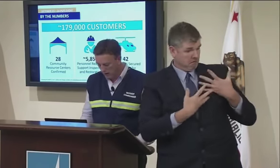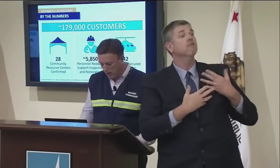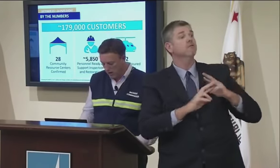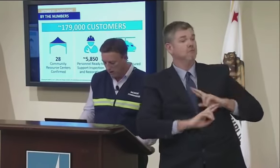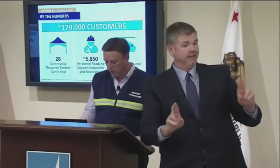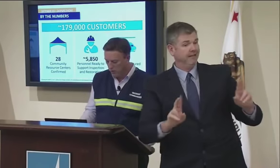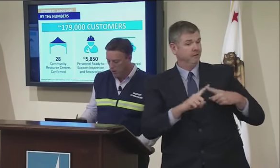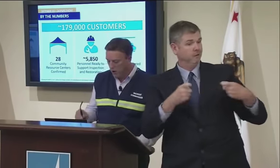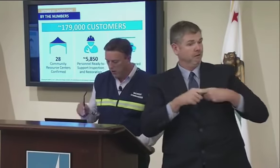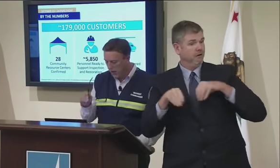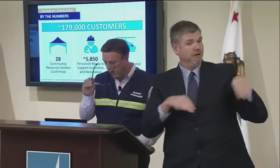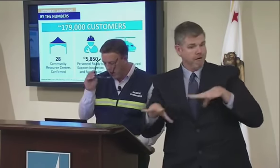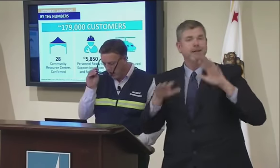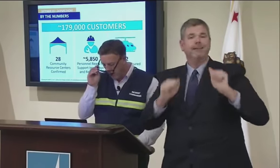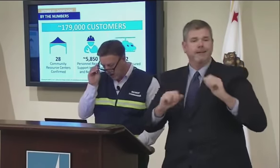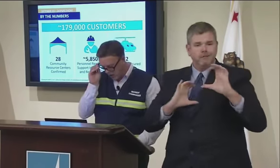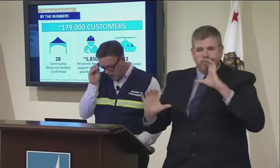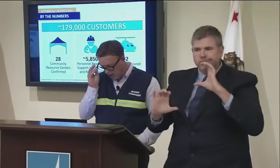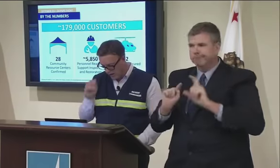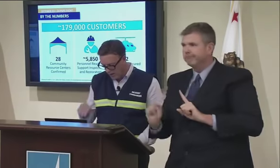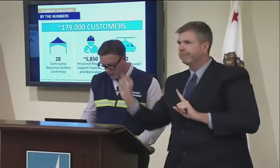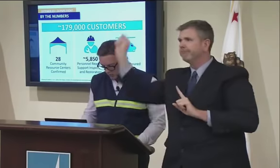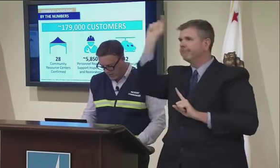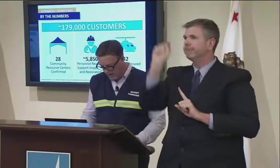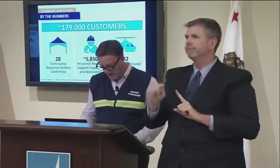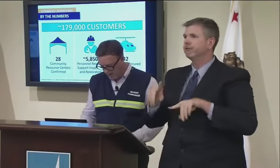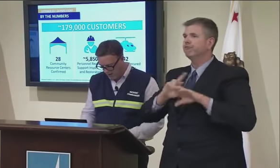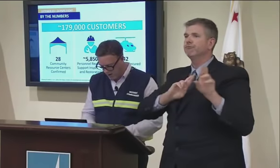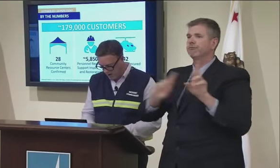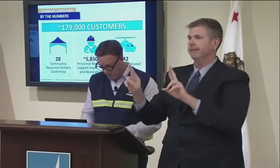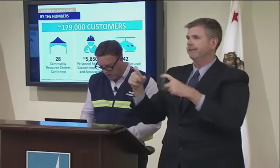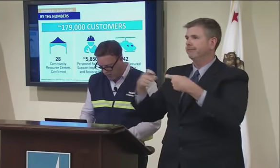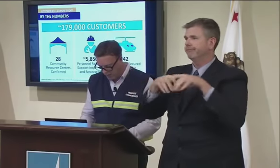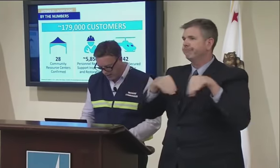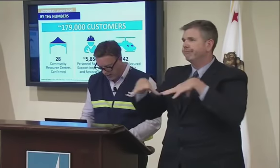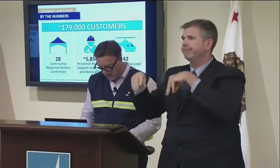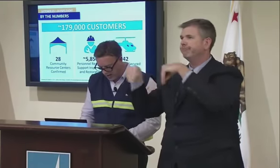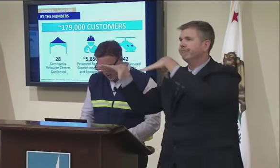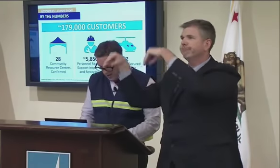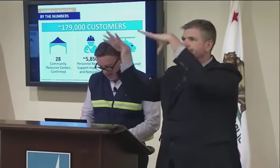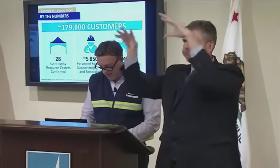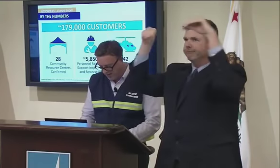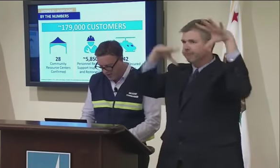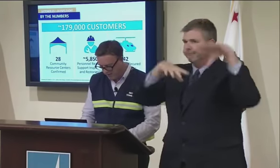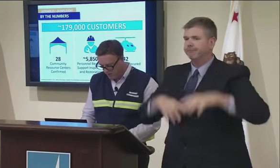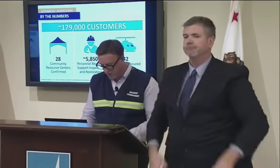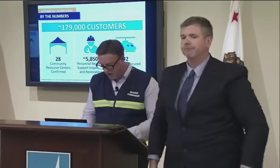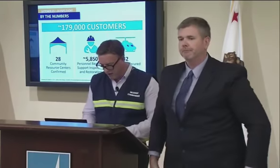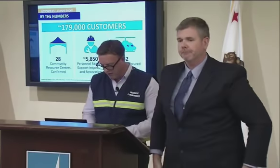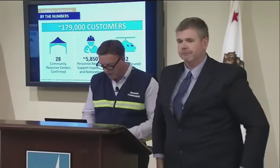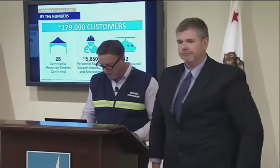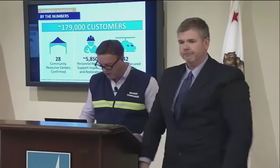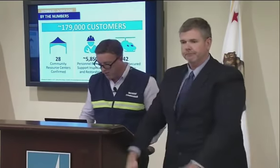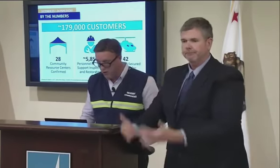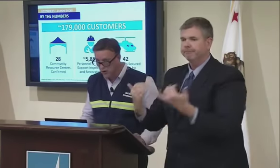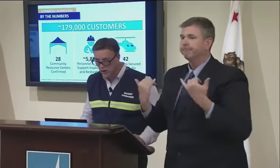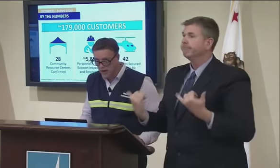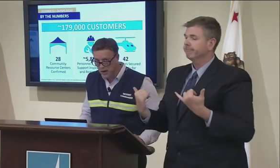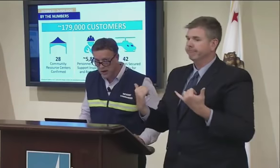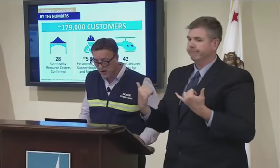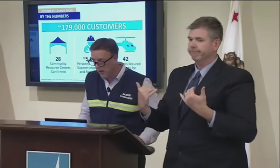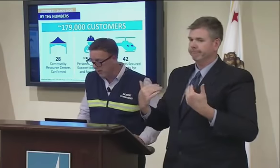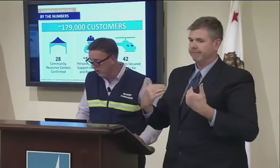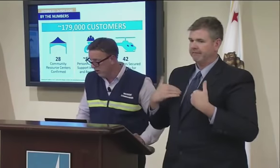process. So along that line, we have roughly 8,000 miles of